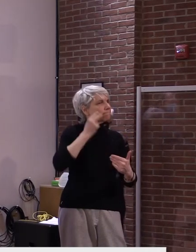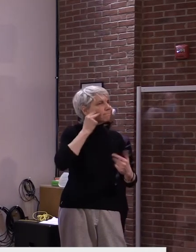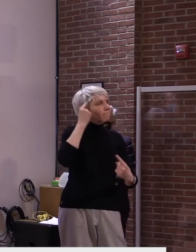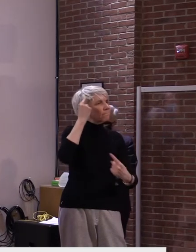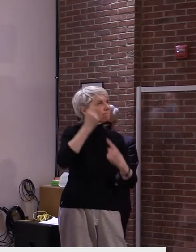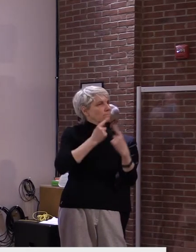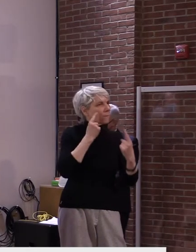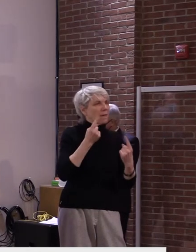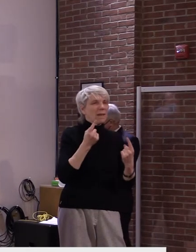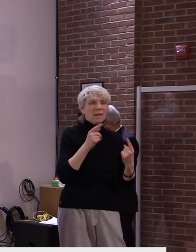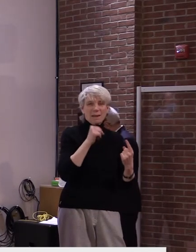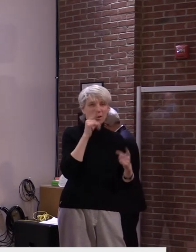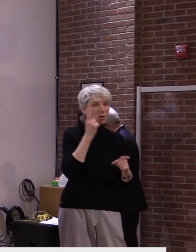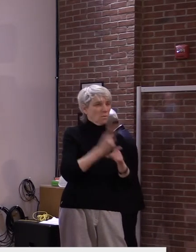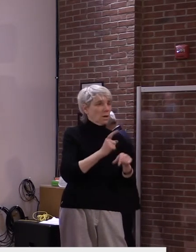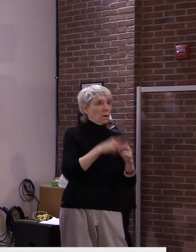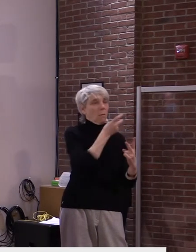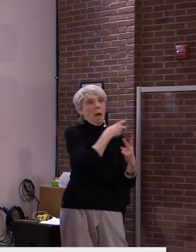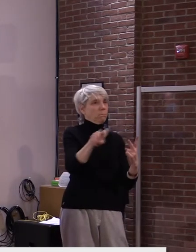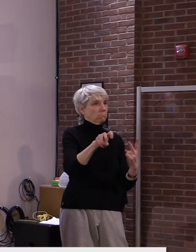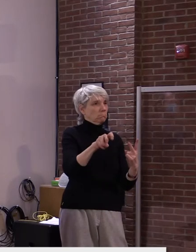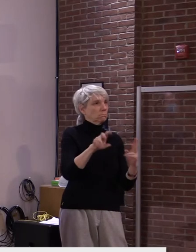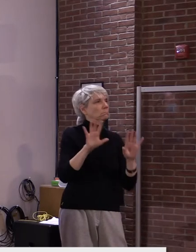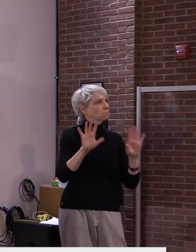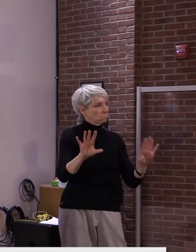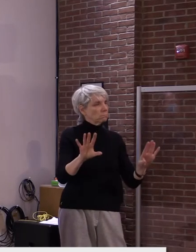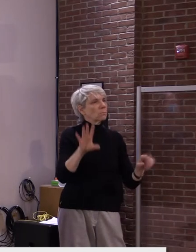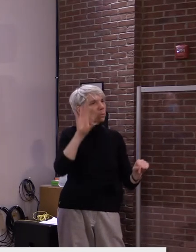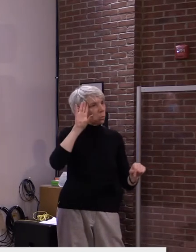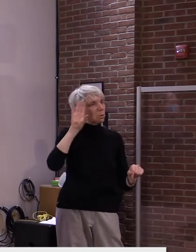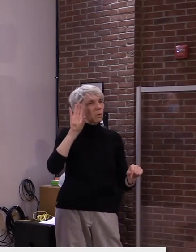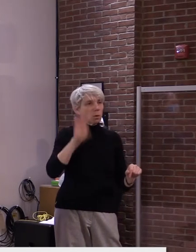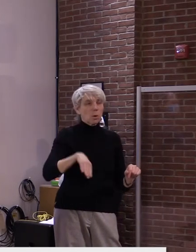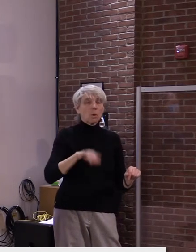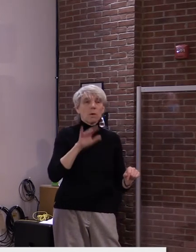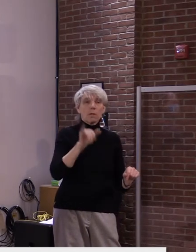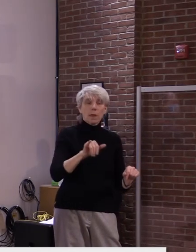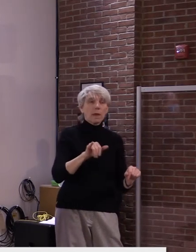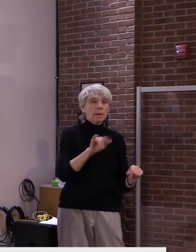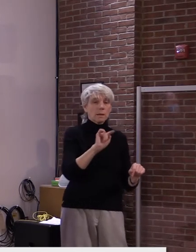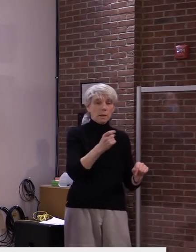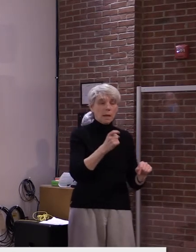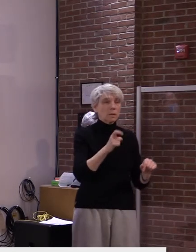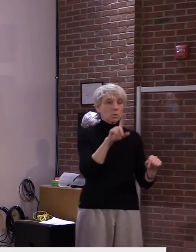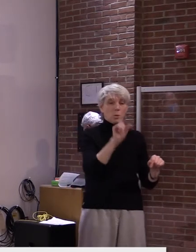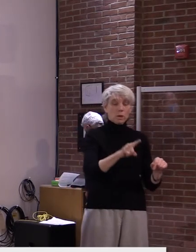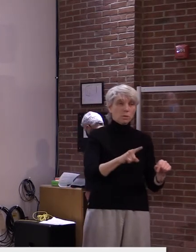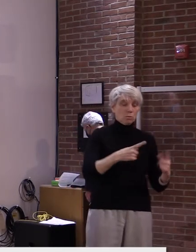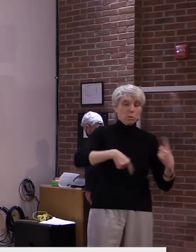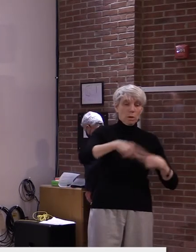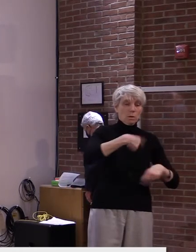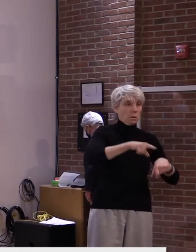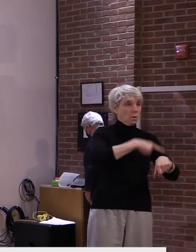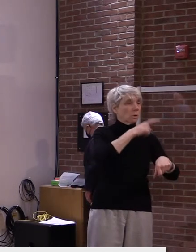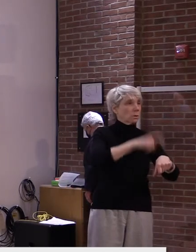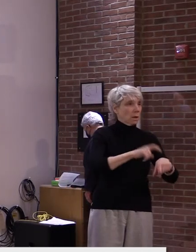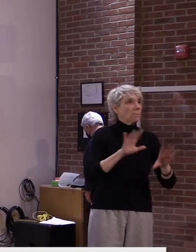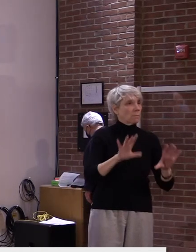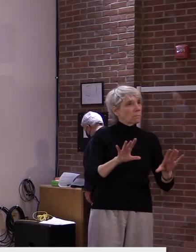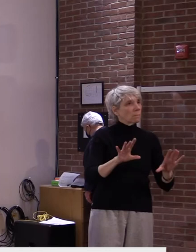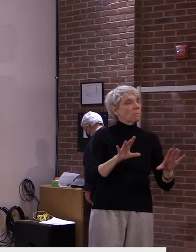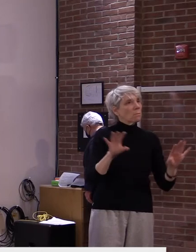knee-jerk reaction moment. We've known this has been an issue for quite some time. We should have conversations about